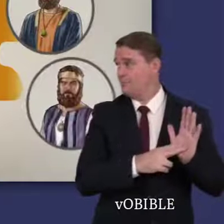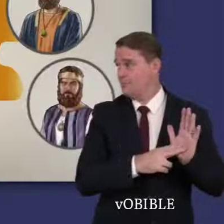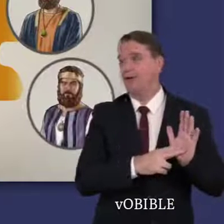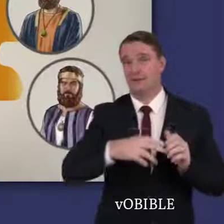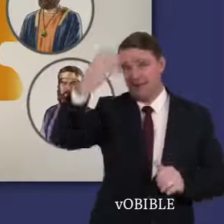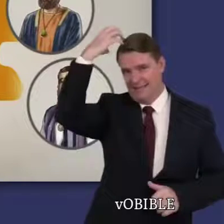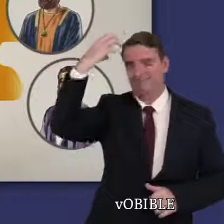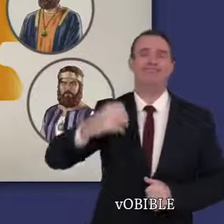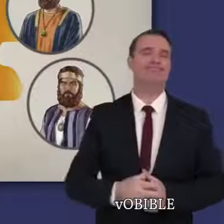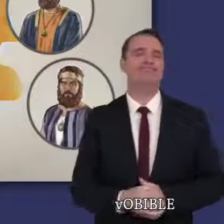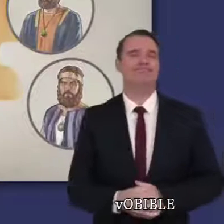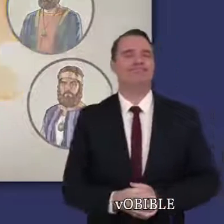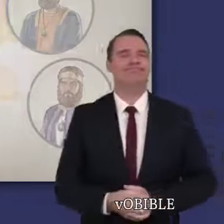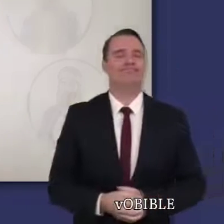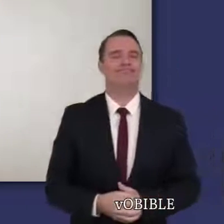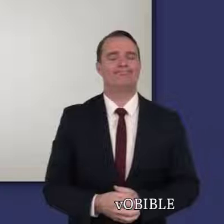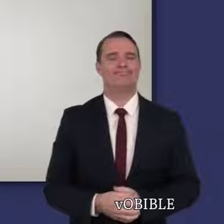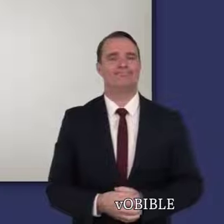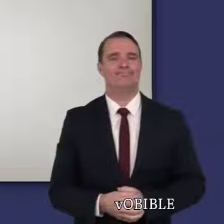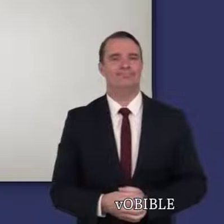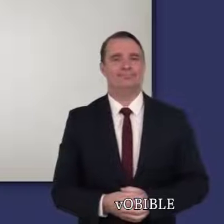Jehoram becomes king in Judah.